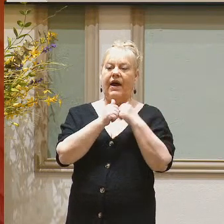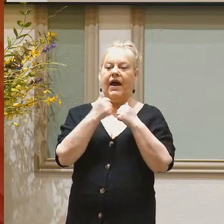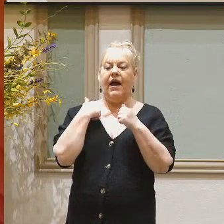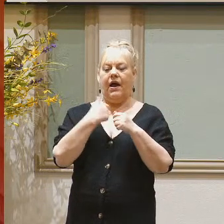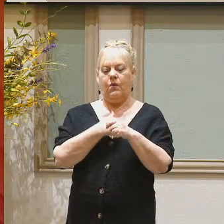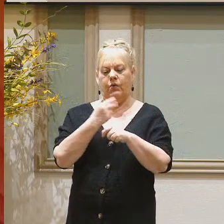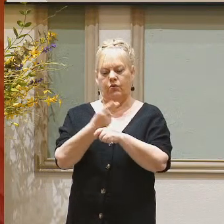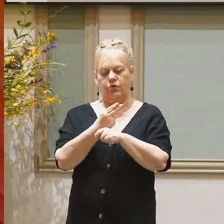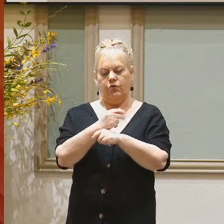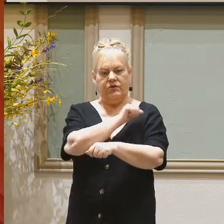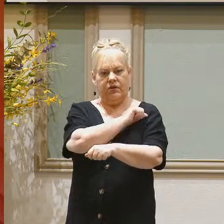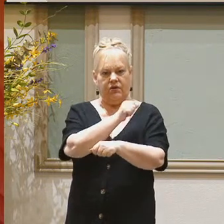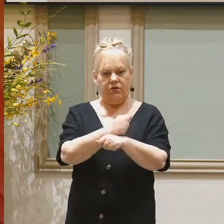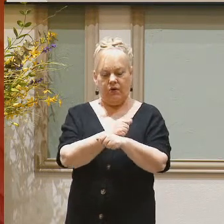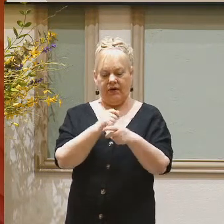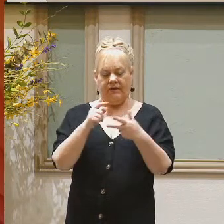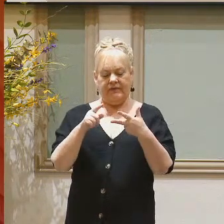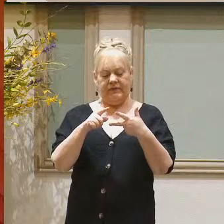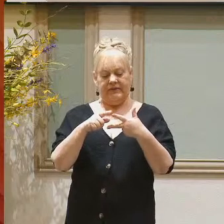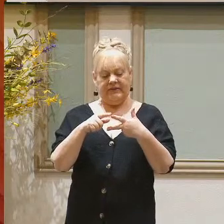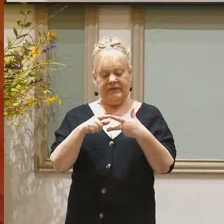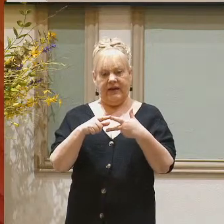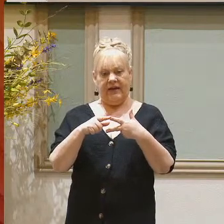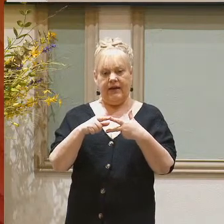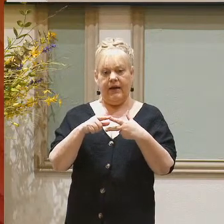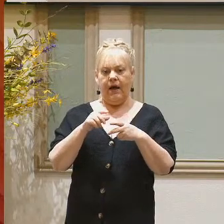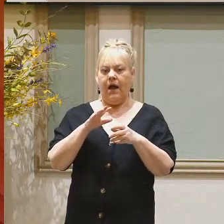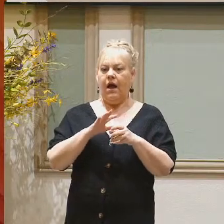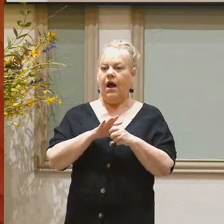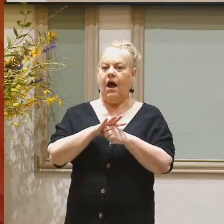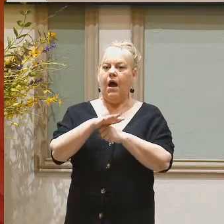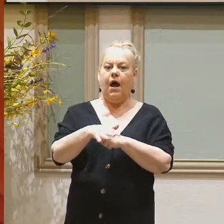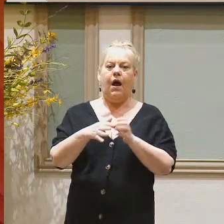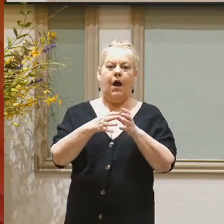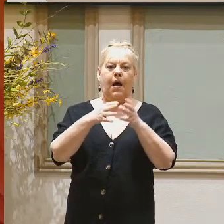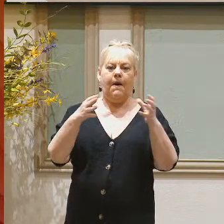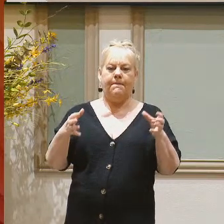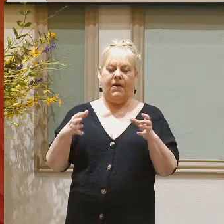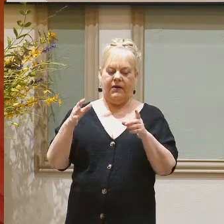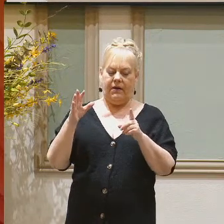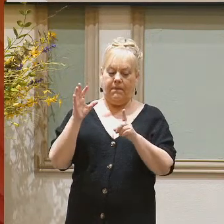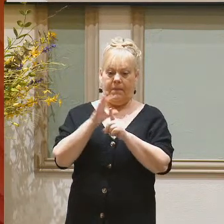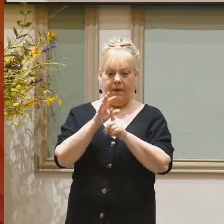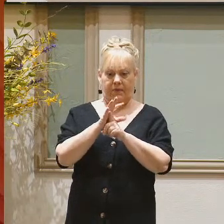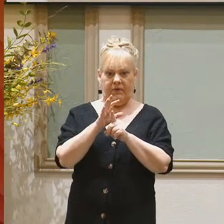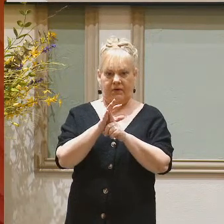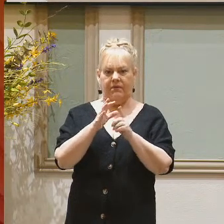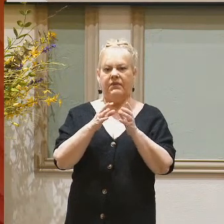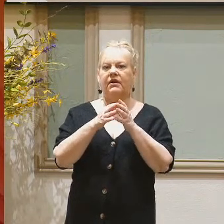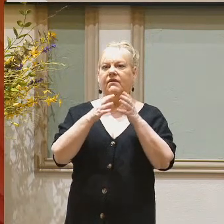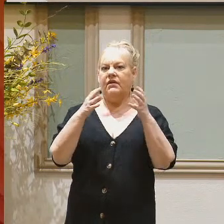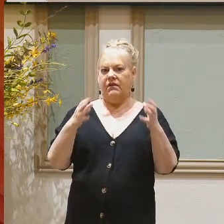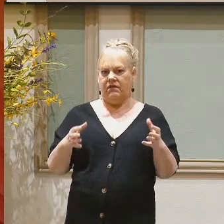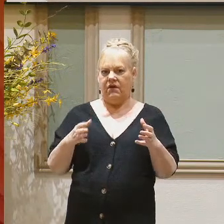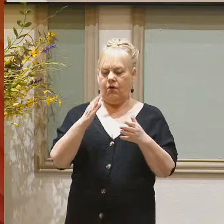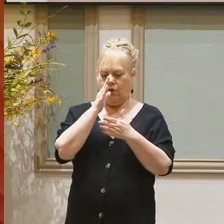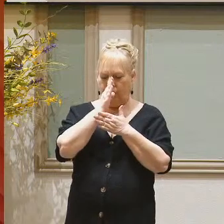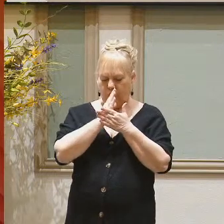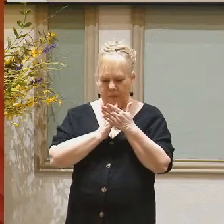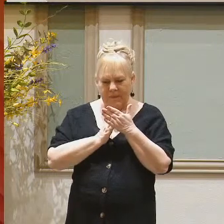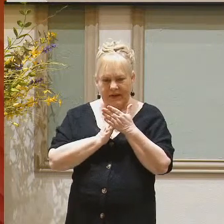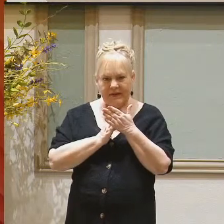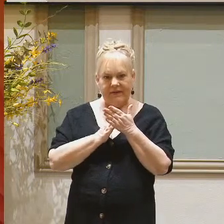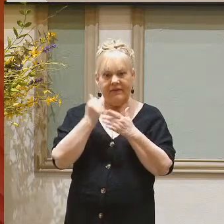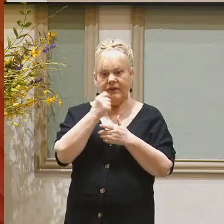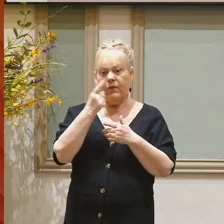exercise authority. Secondly, abundant popularity requires abundant humility. Now, if anybody had a reason